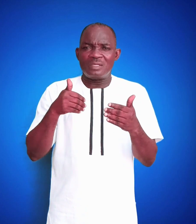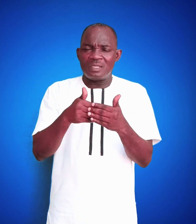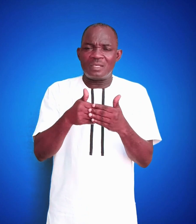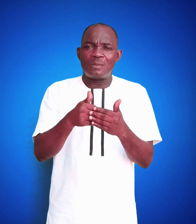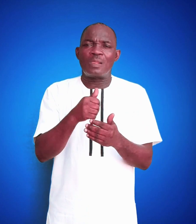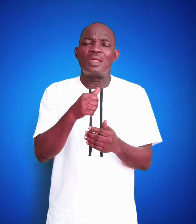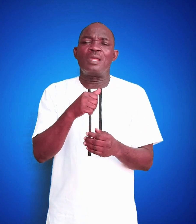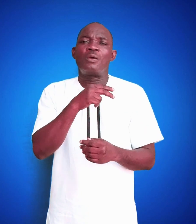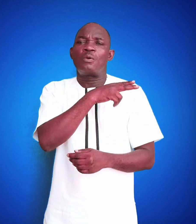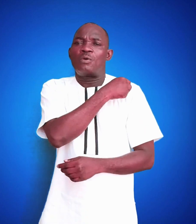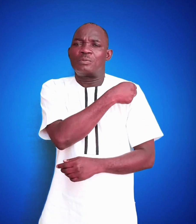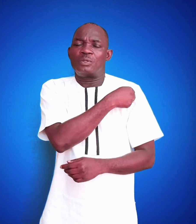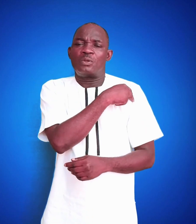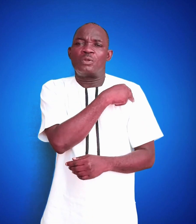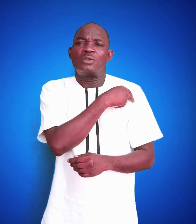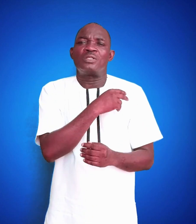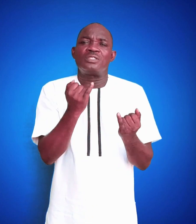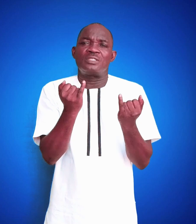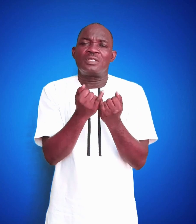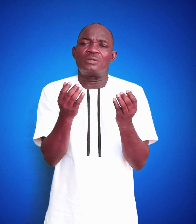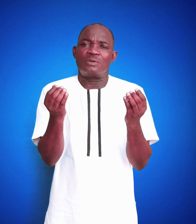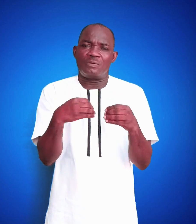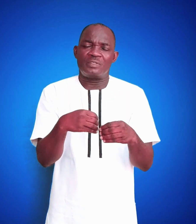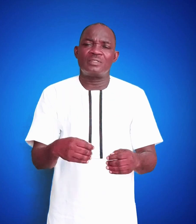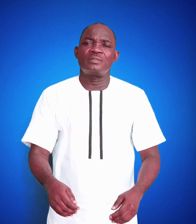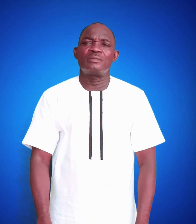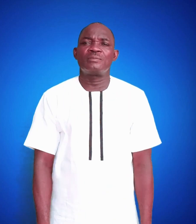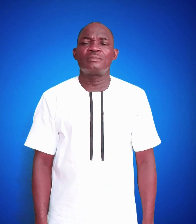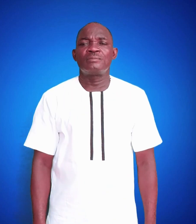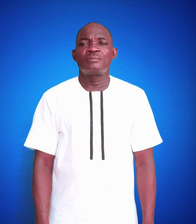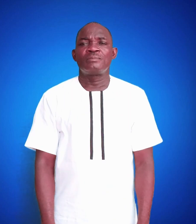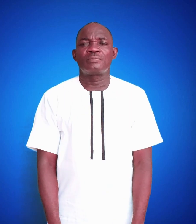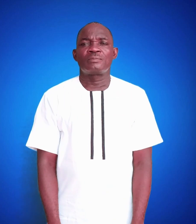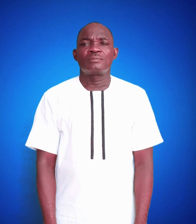nearest health insurance office.